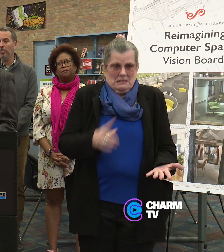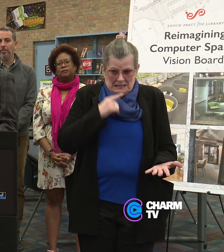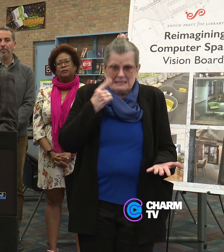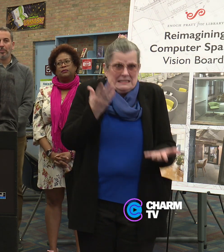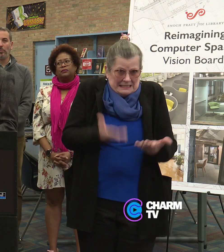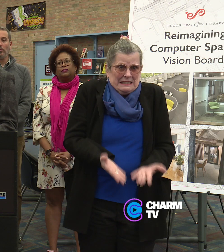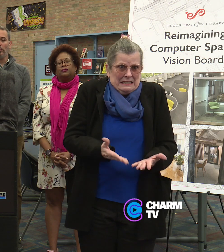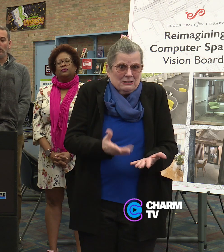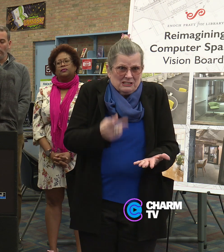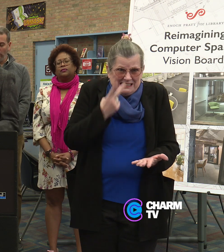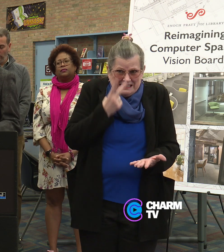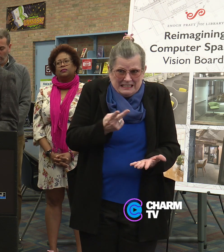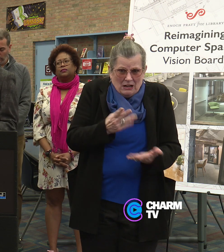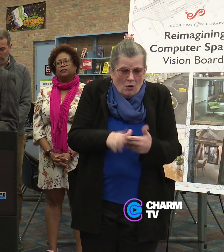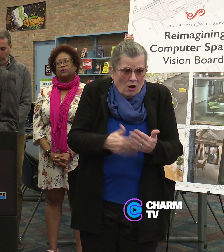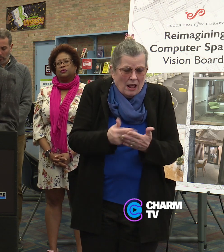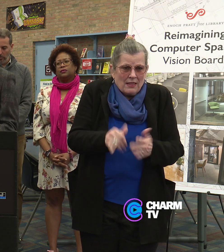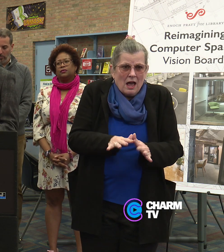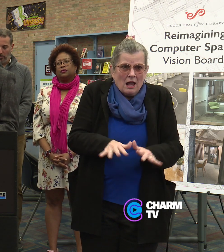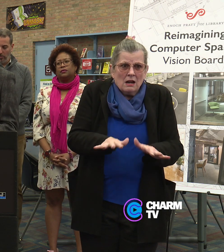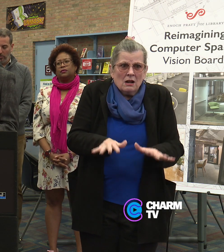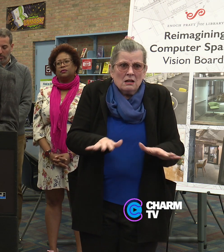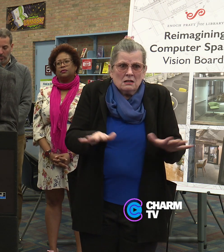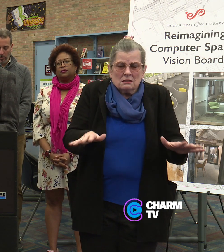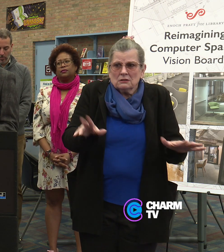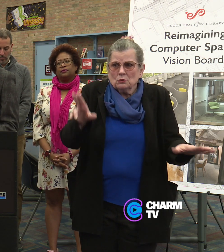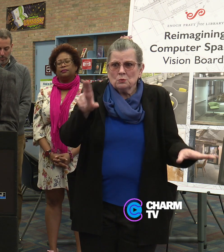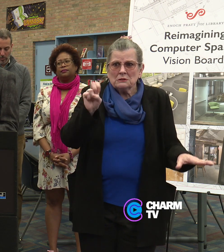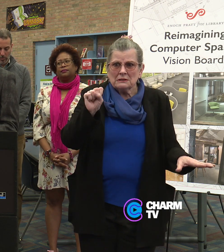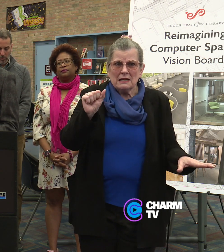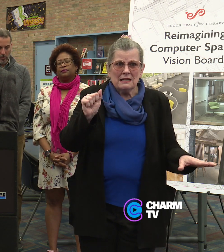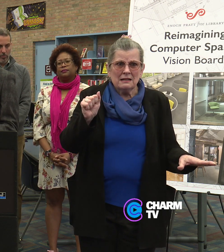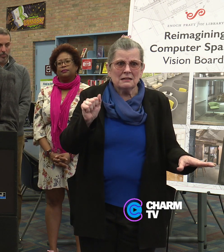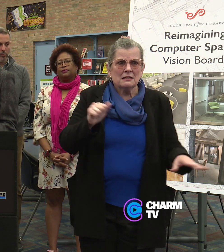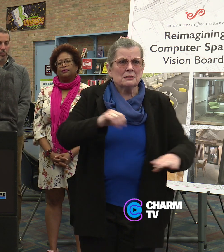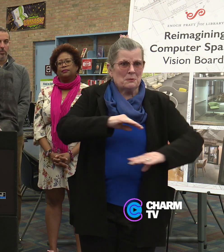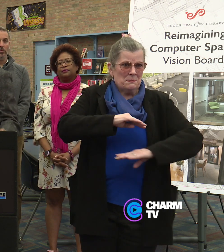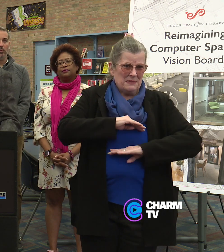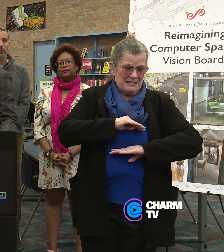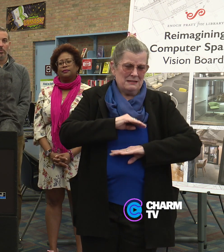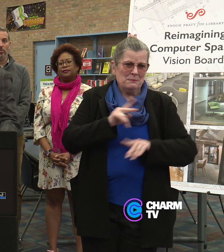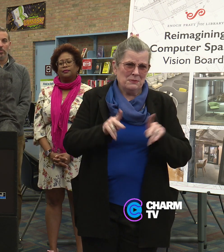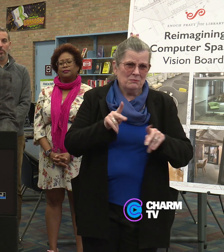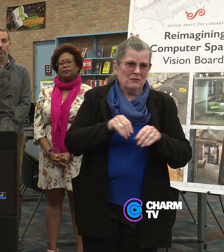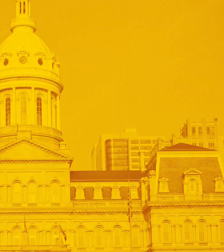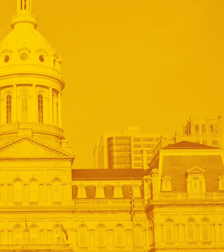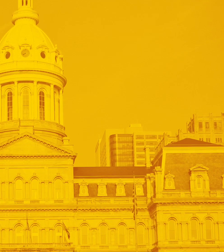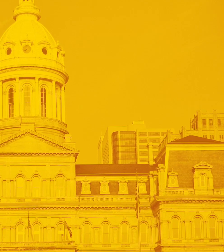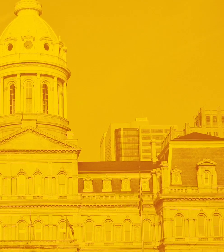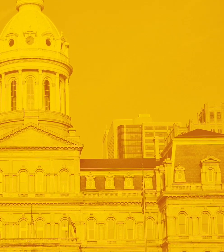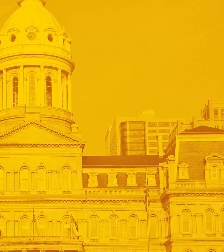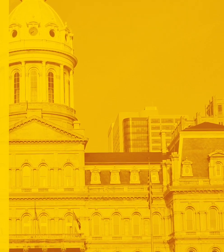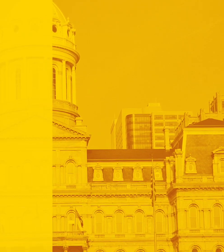to be seen and done in the best interest of our residents, and that's all it is. Thank you very much, everybody.